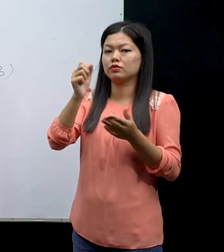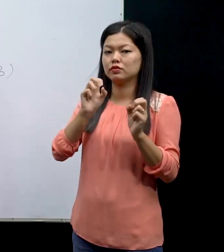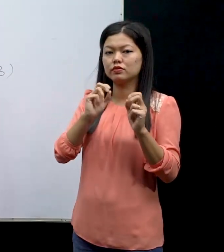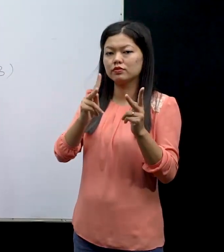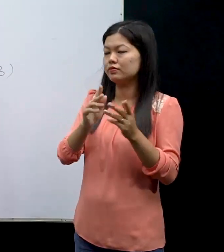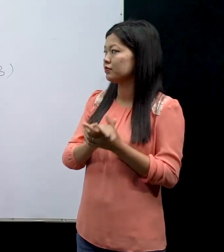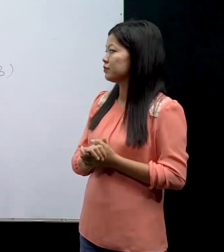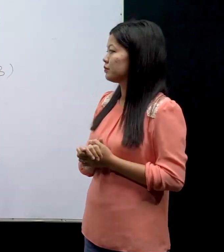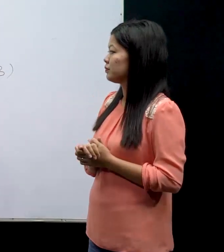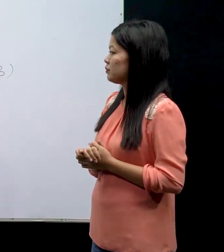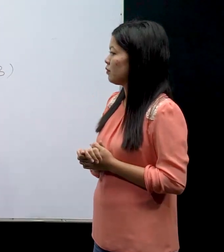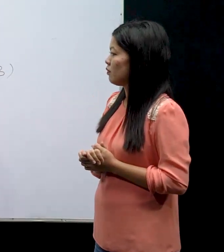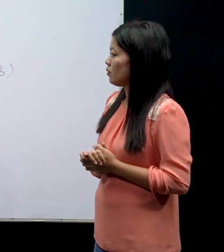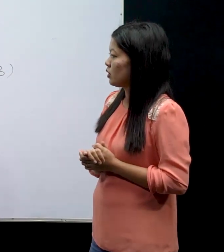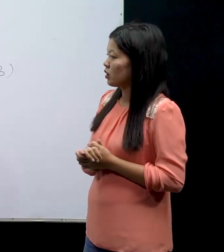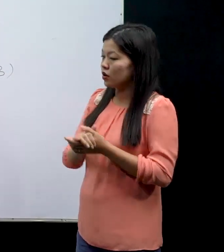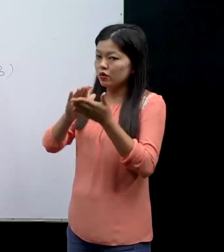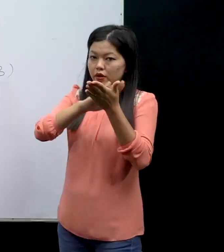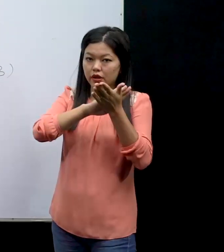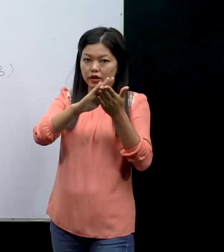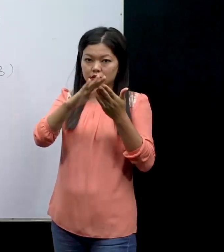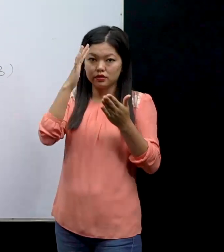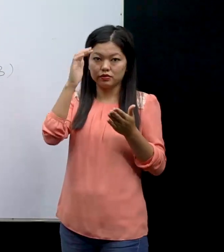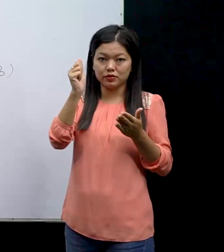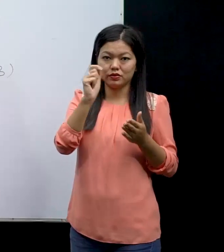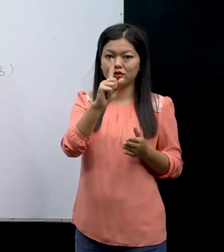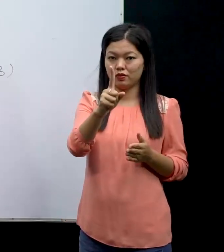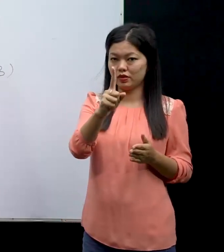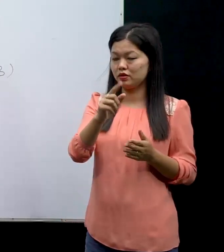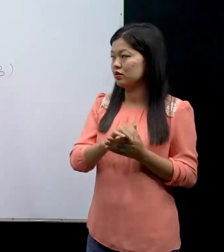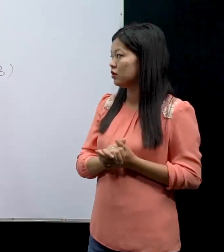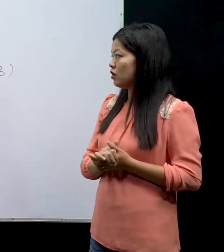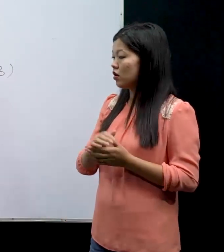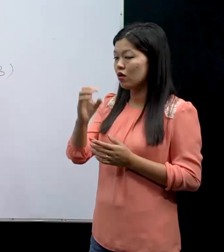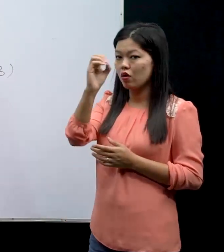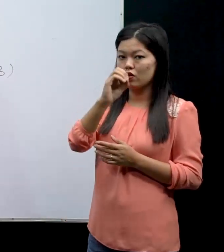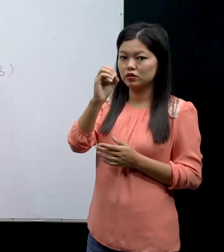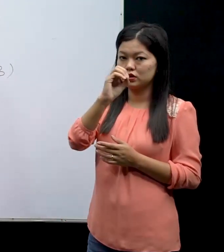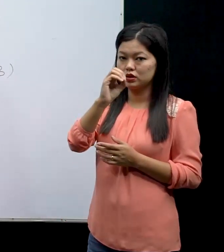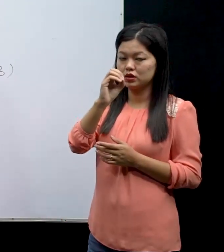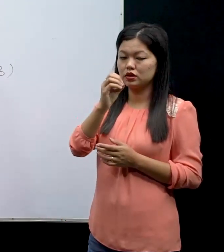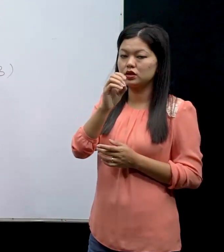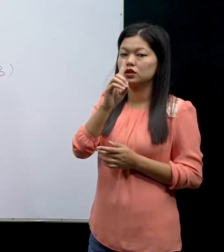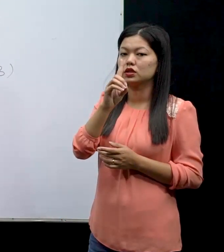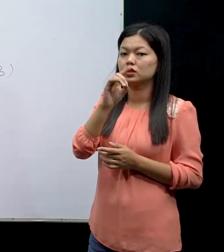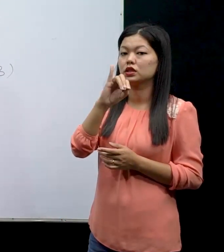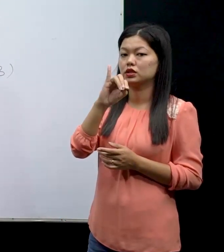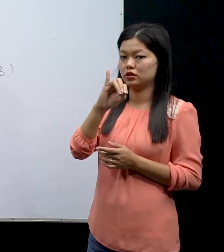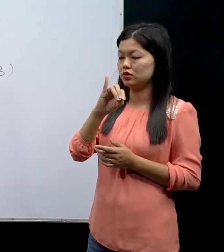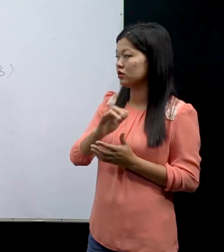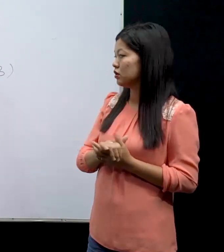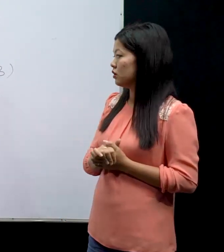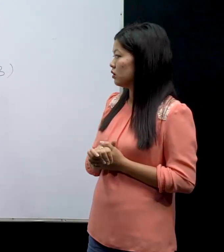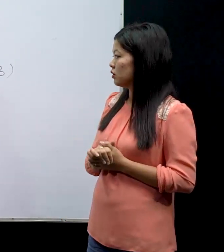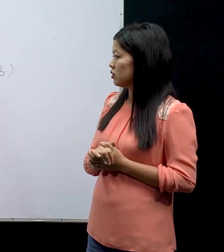have to add an oxygen. Now it is 16, right? So now we have 2 plus